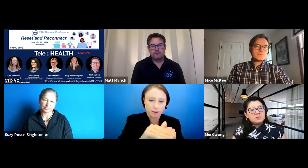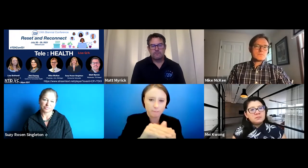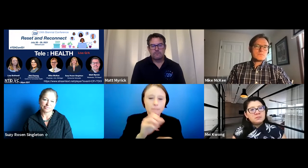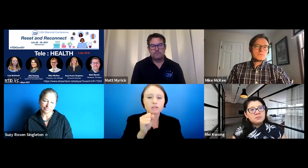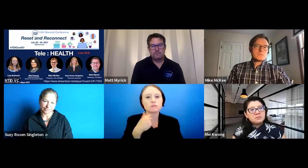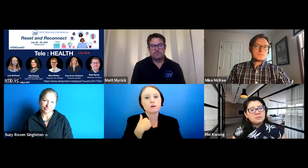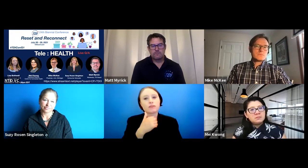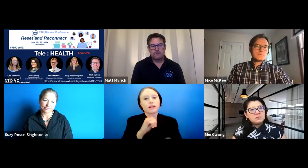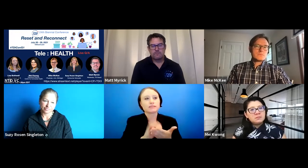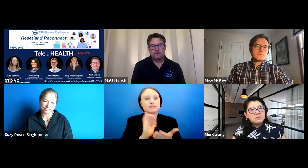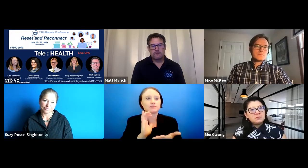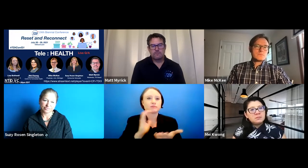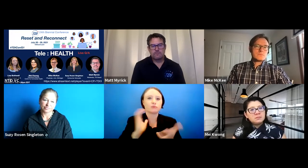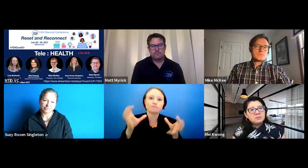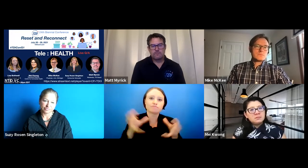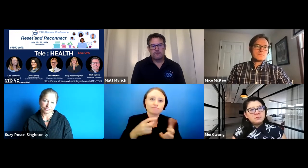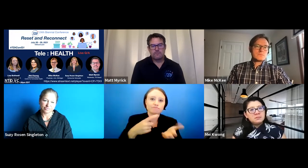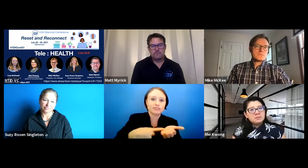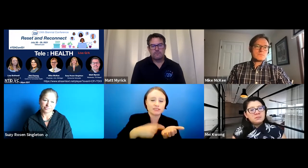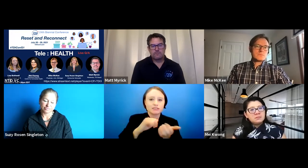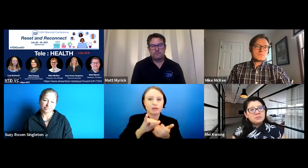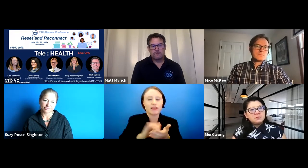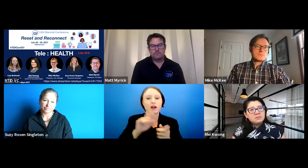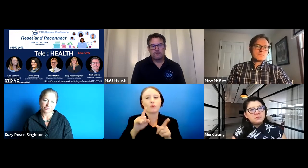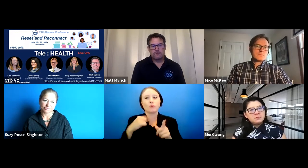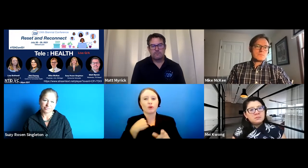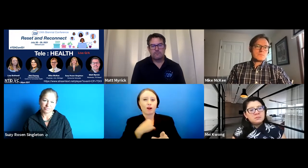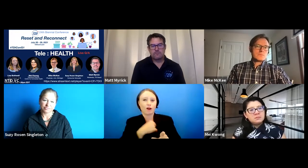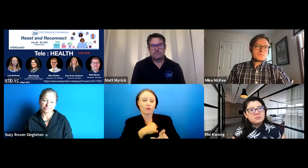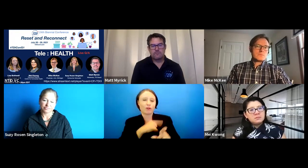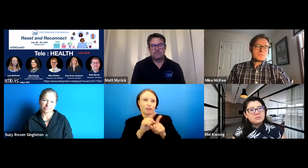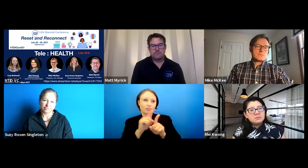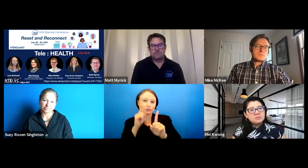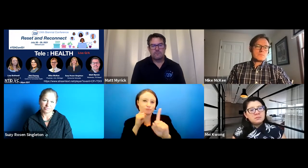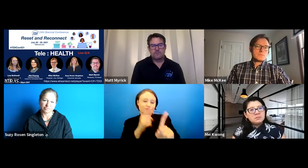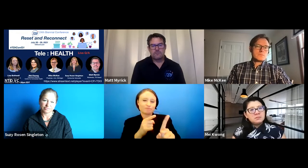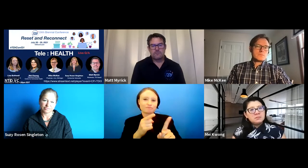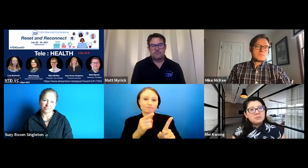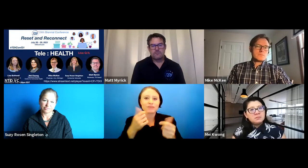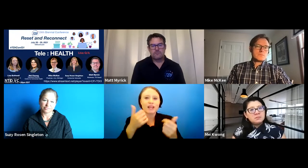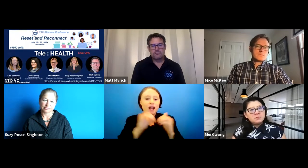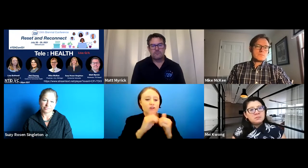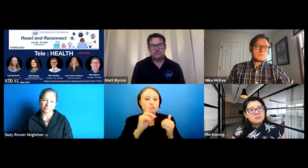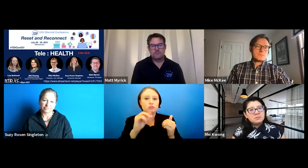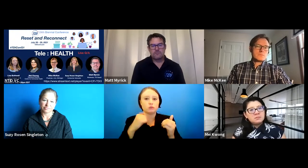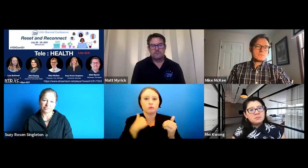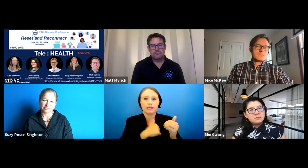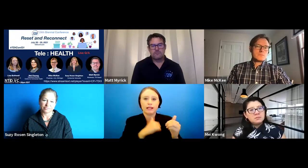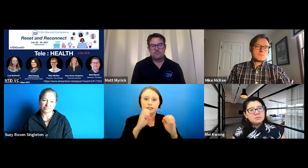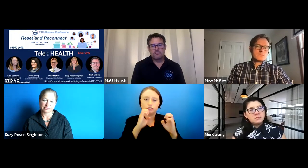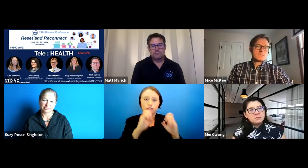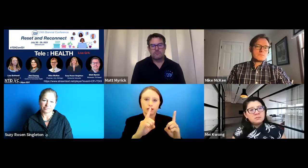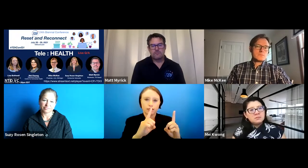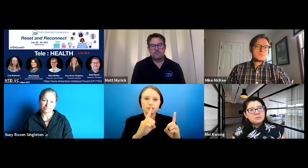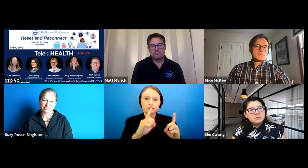telehealth accessible? What is the next step? And those discussions took place. We also wanted